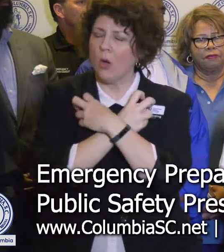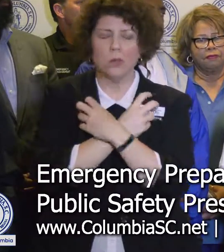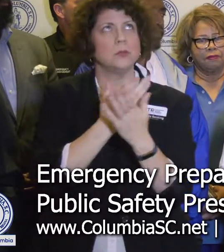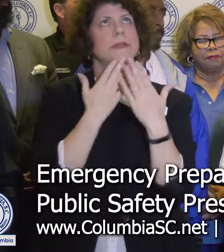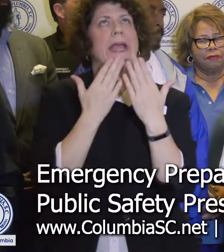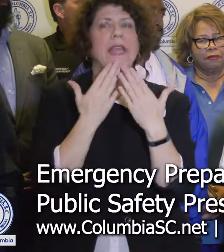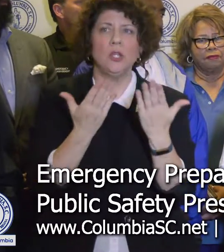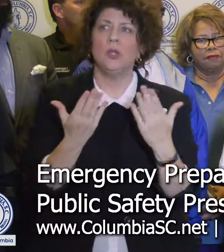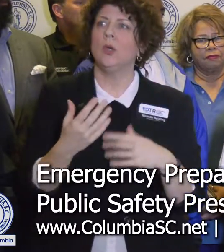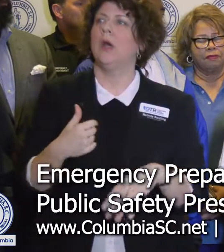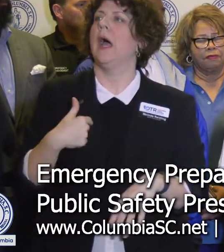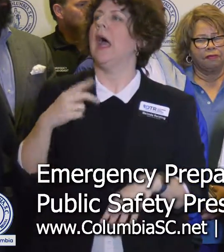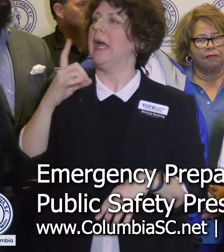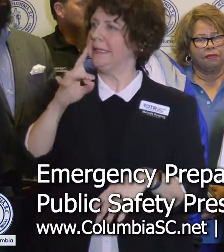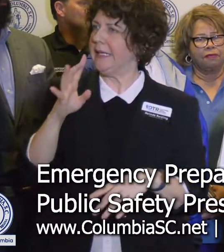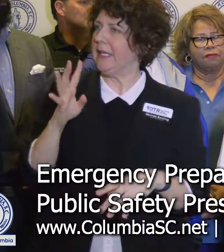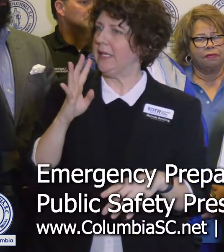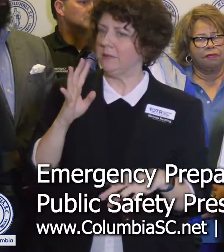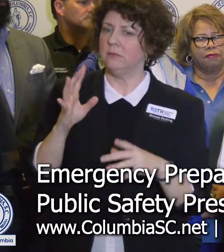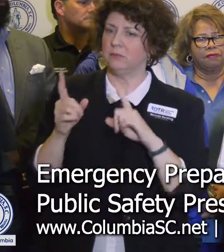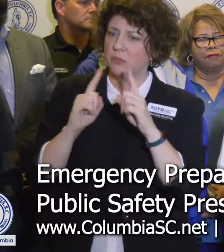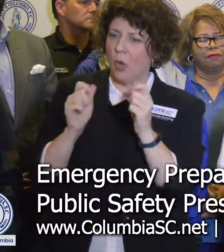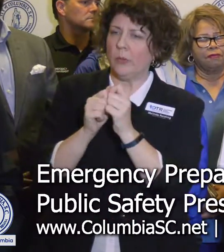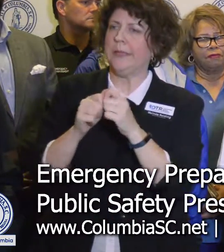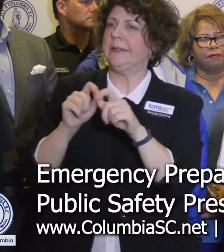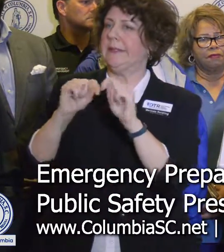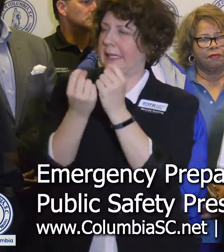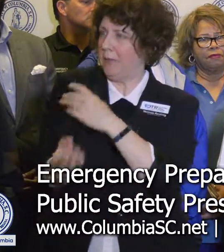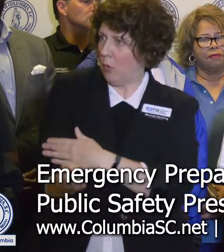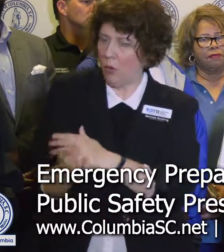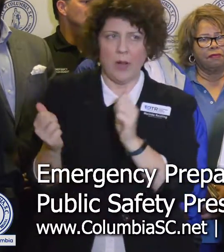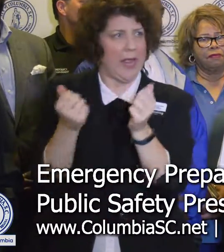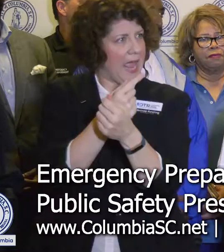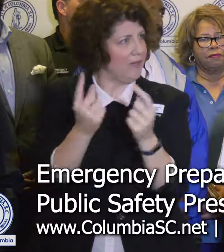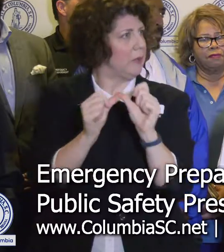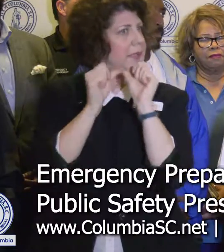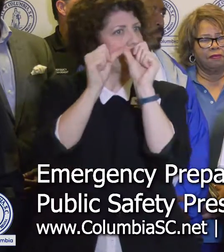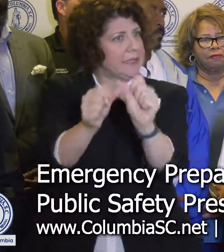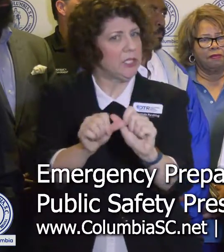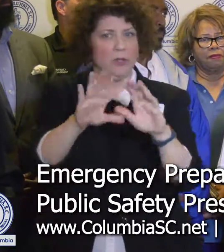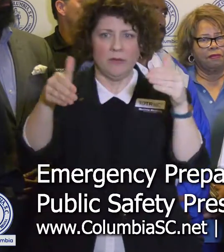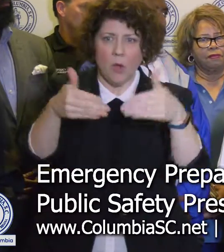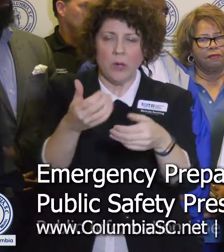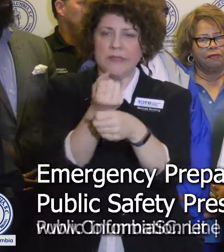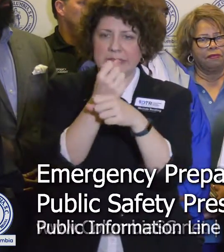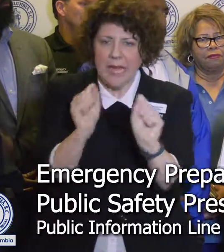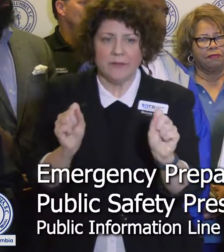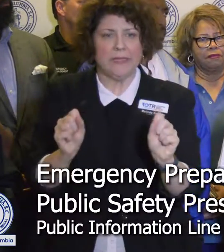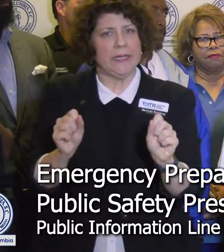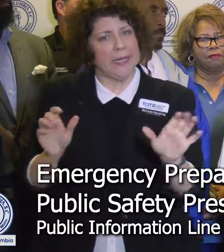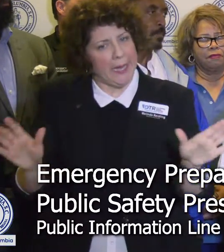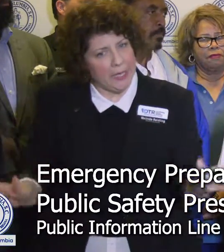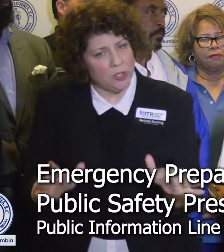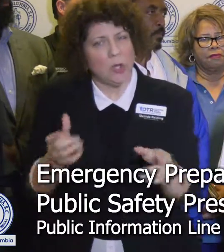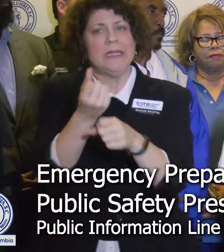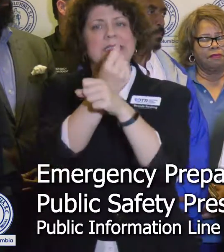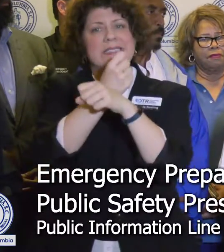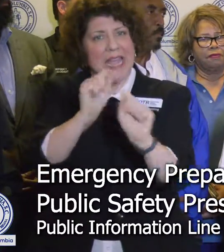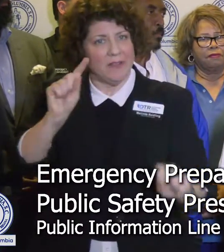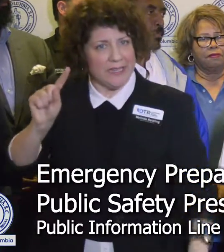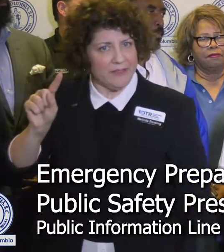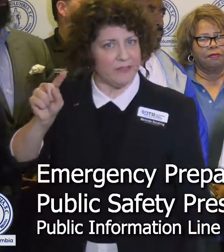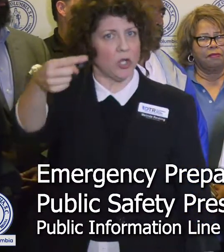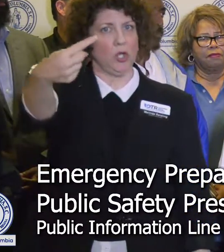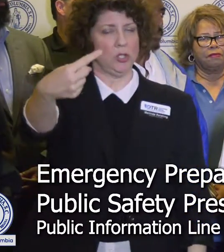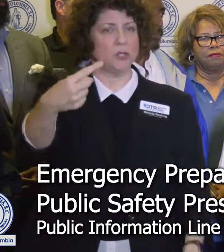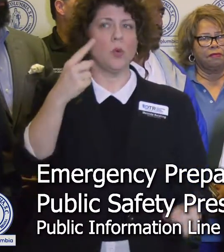for that. I talked to our team this morning, and everyone's continuing to focus on safety, pushing safety first with our first